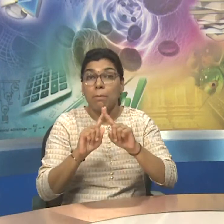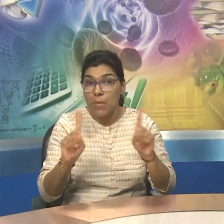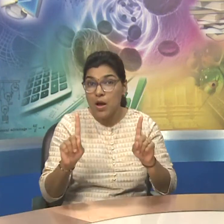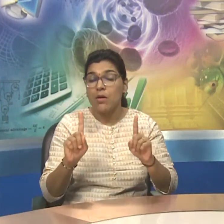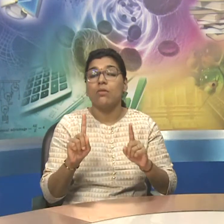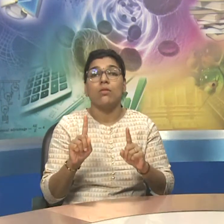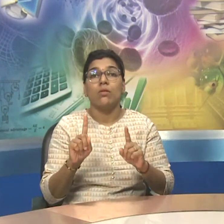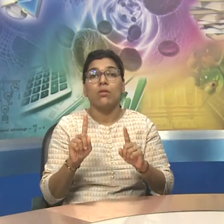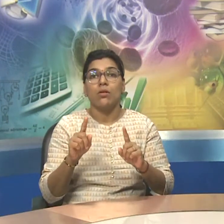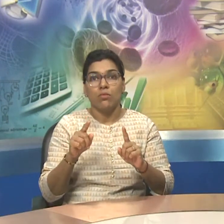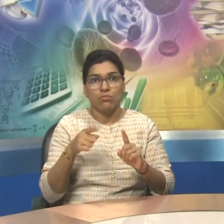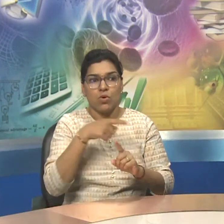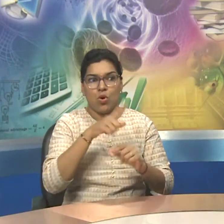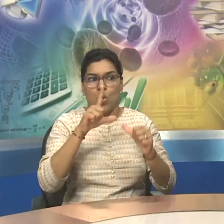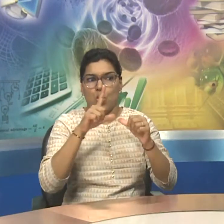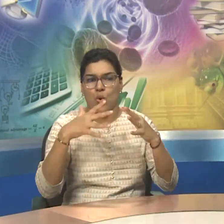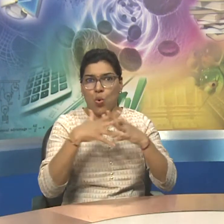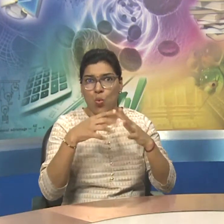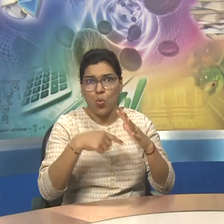in society